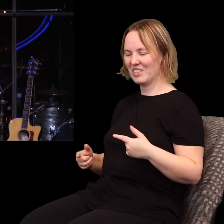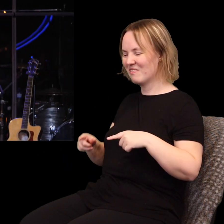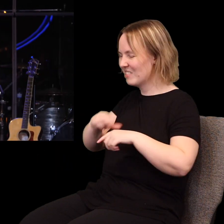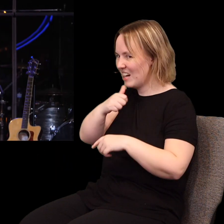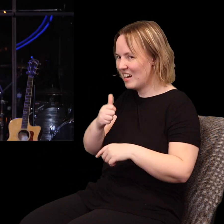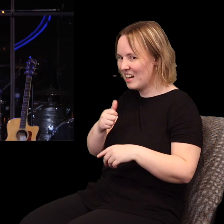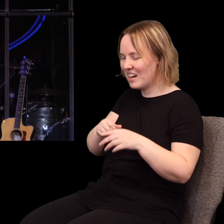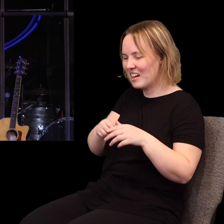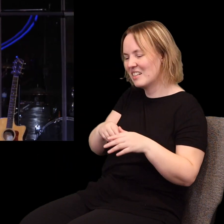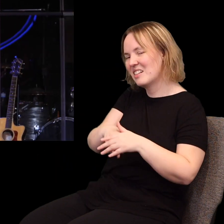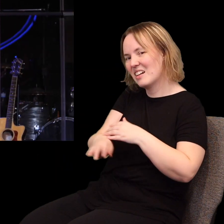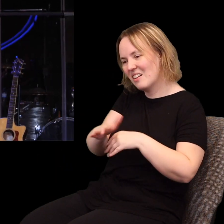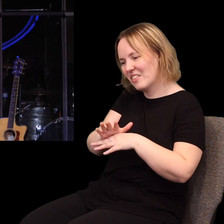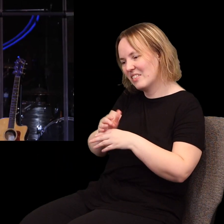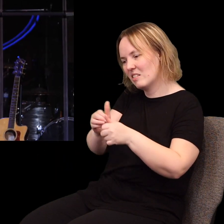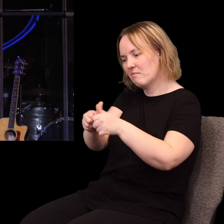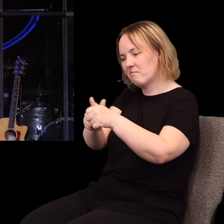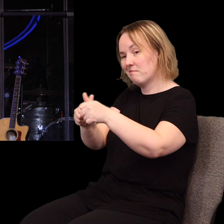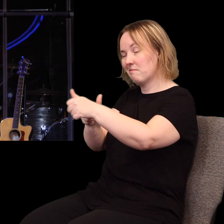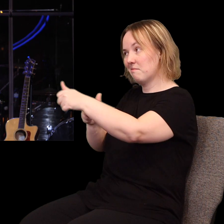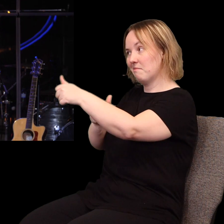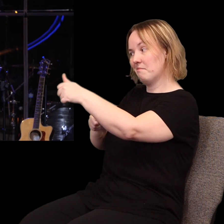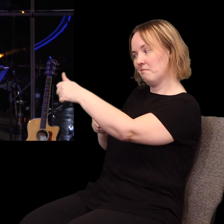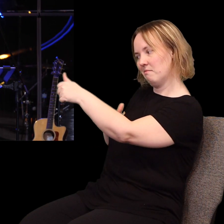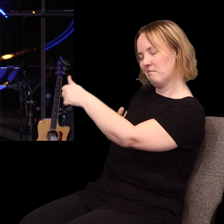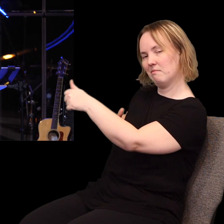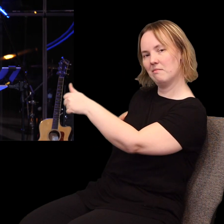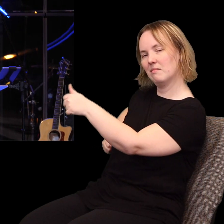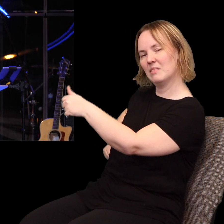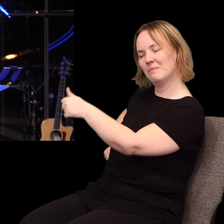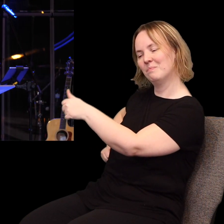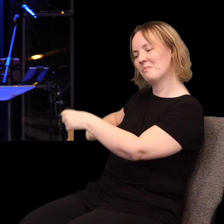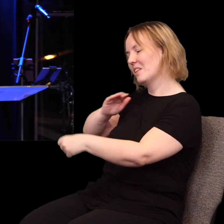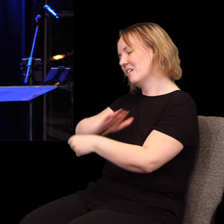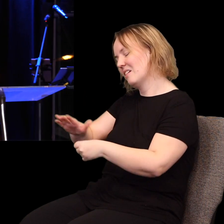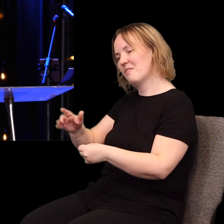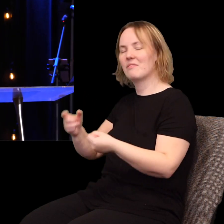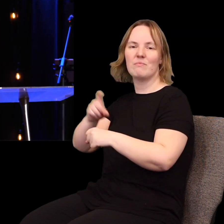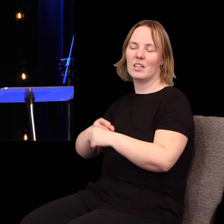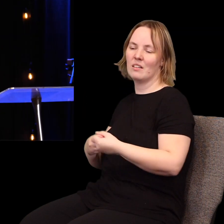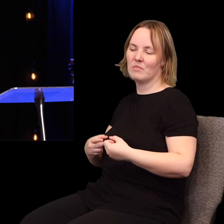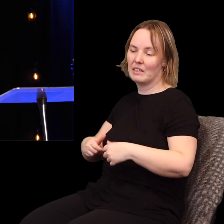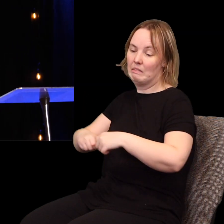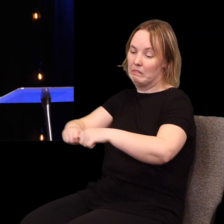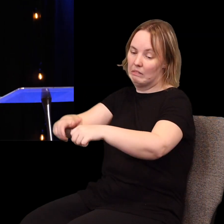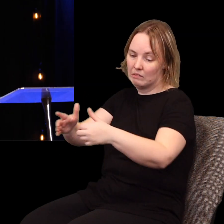you begin to kind of drift backwards. You ever have that happen? You just kind of begin to drift backwards, and enough time goes by that you